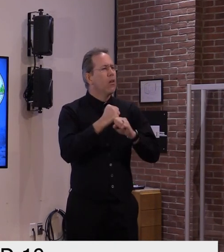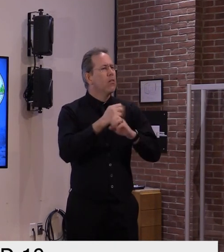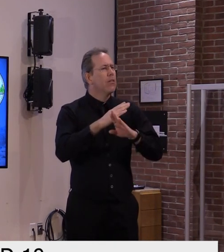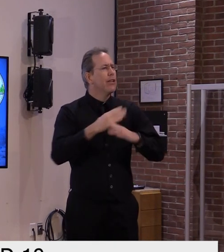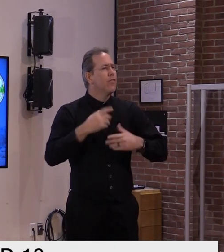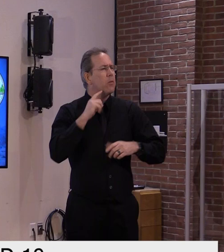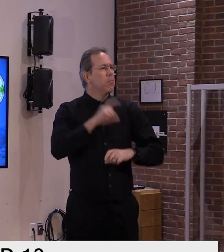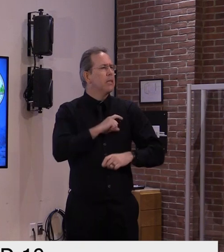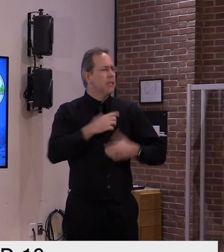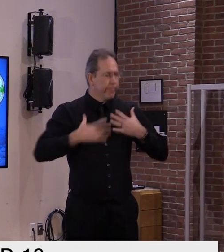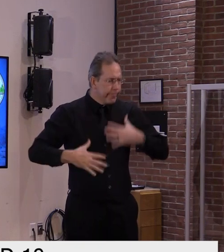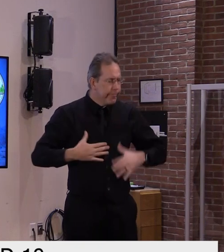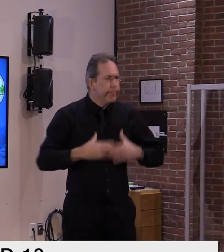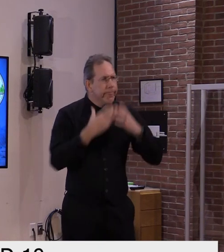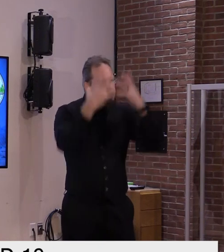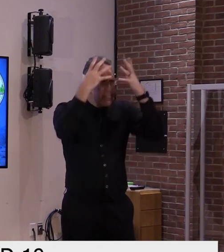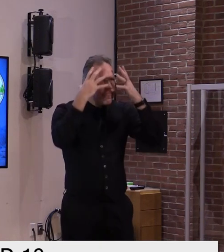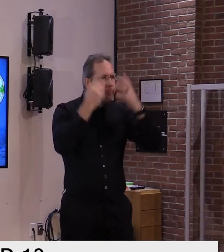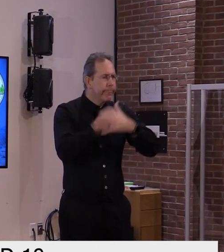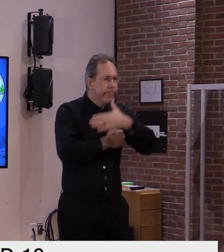to be changed?